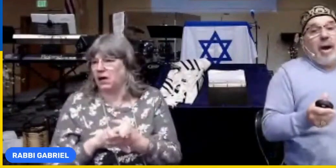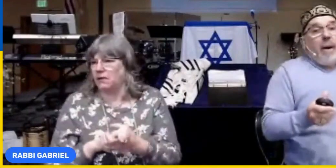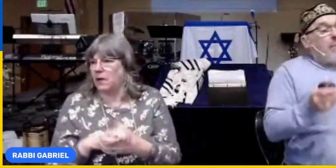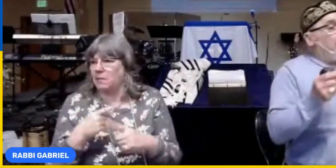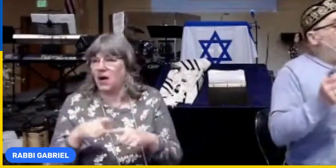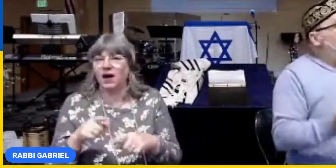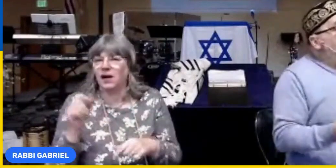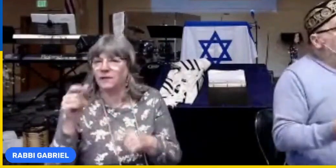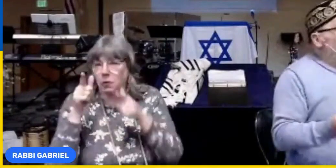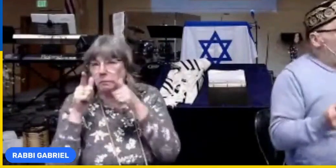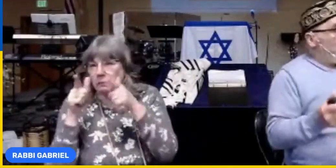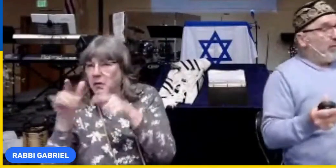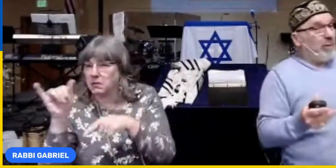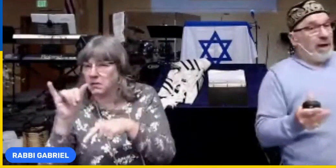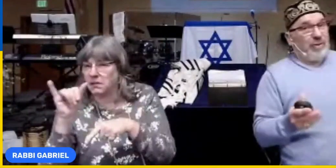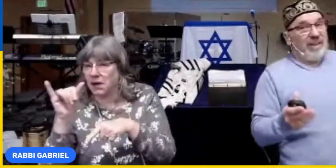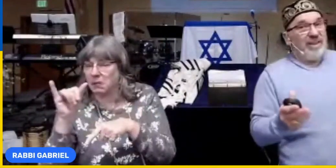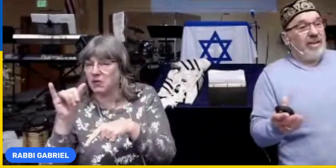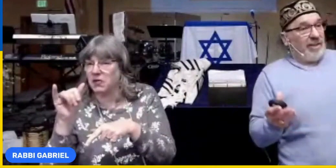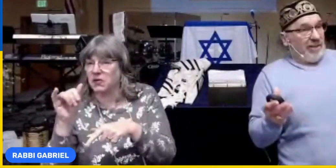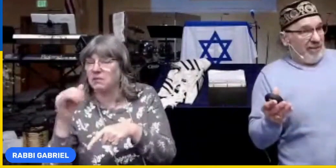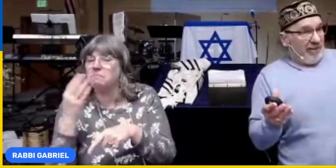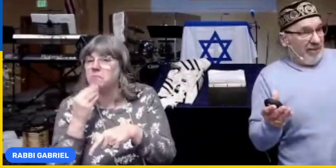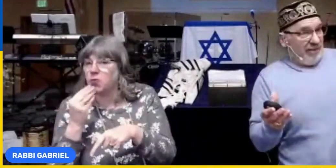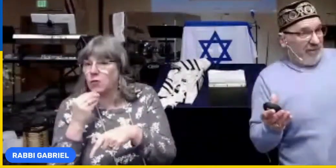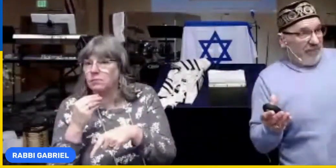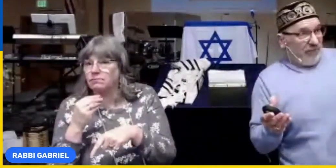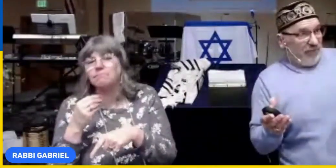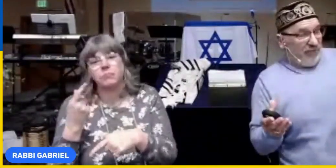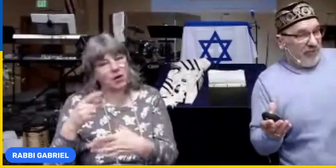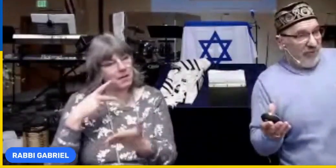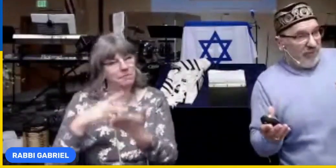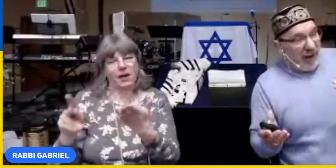You know? But then those people who are actually not